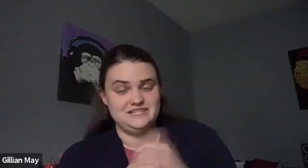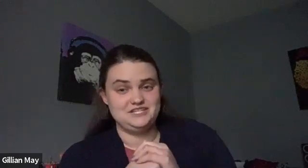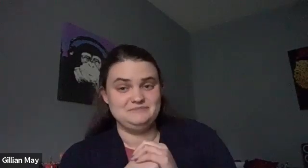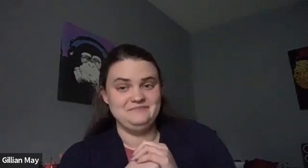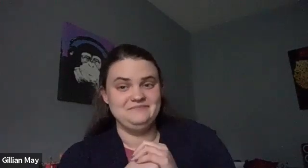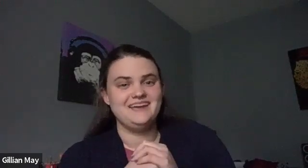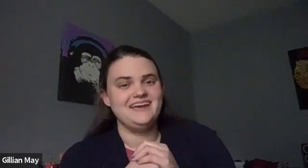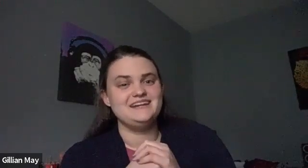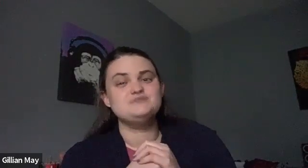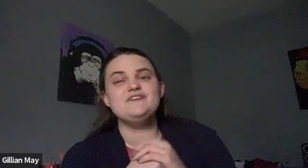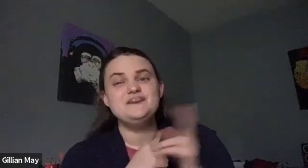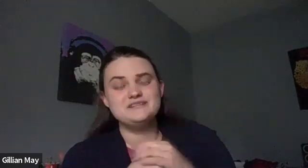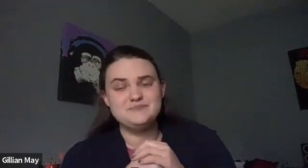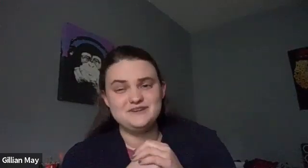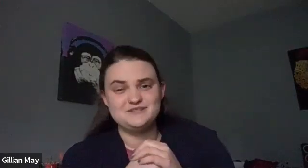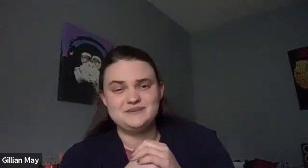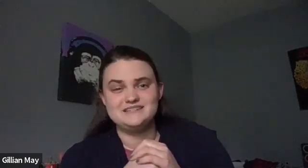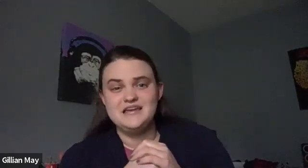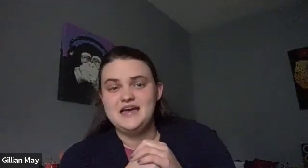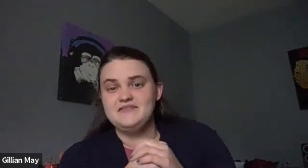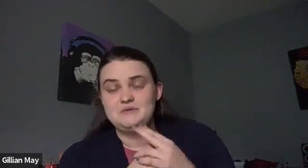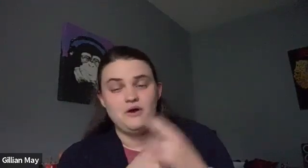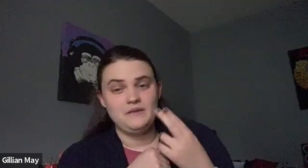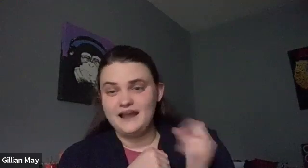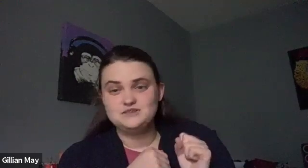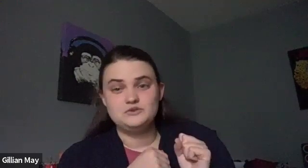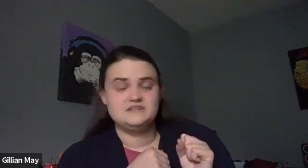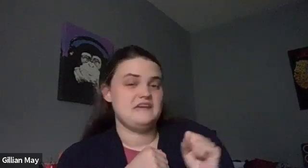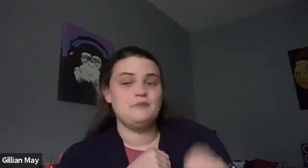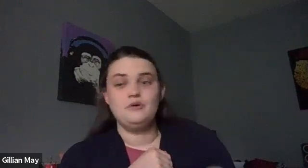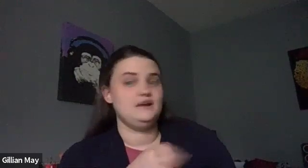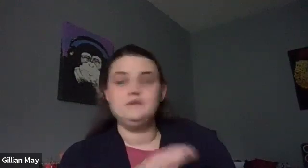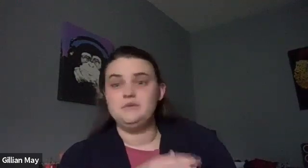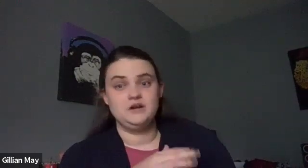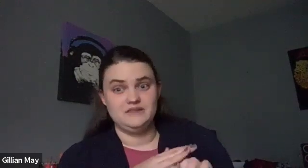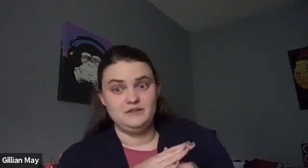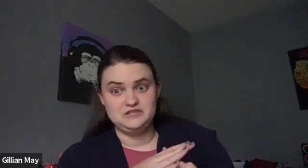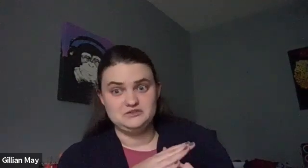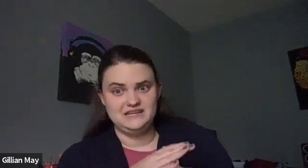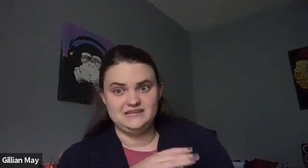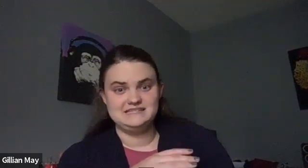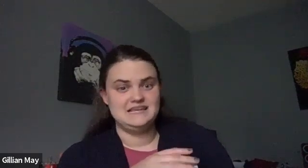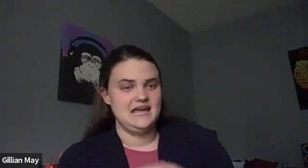competition. And it was a very cool experience because they were all like high schoolers. And at that point, I'd only been working with elementary kids,